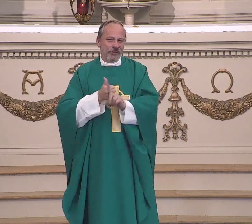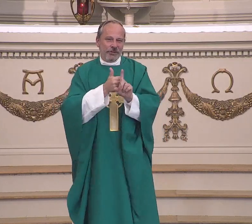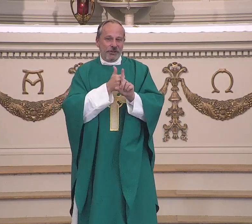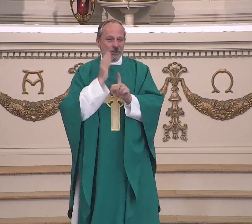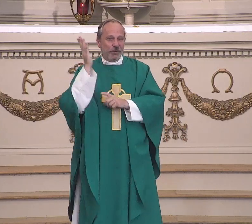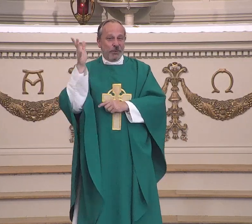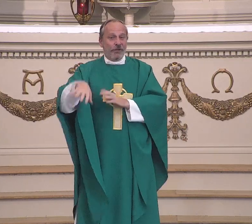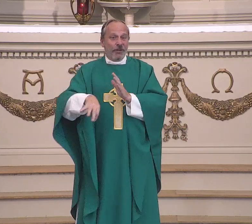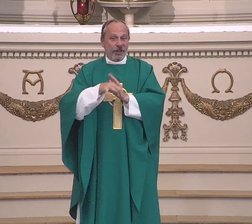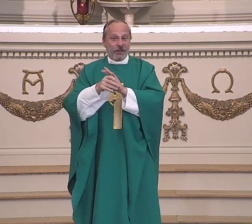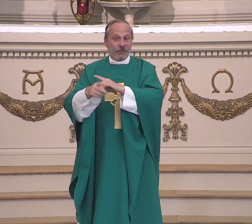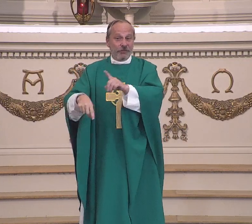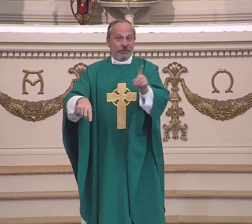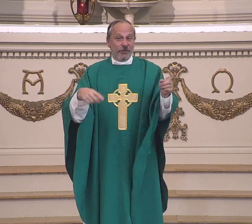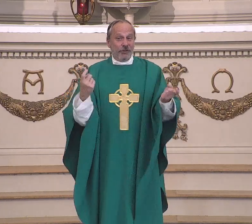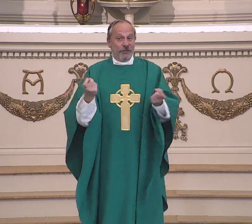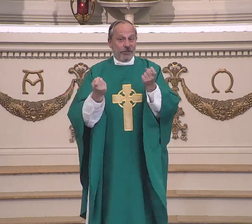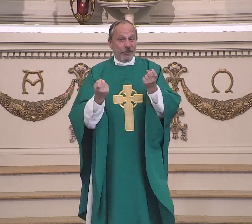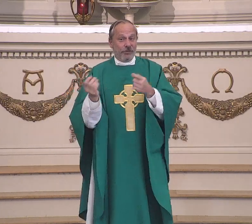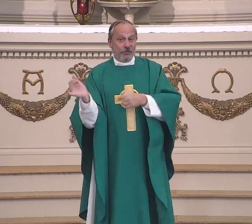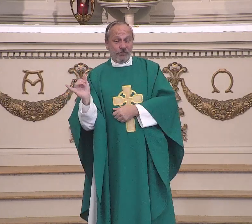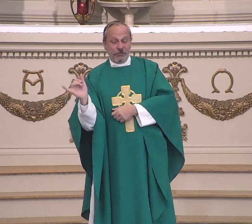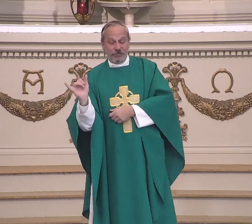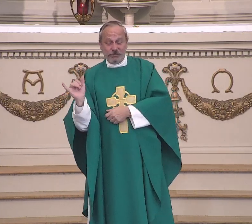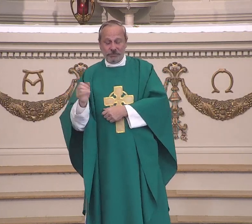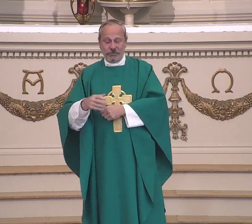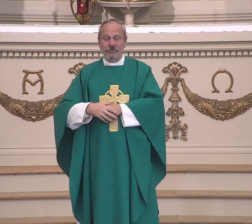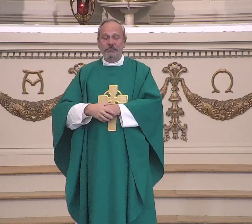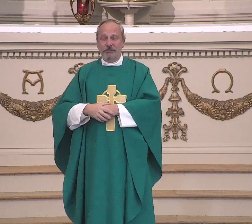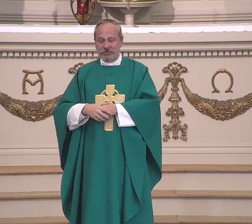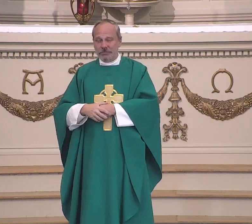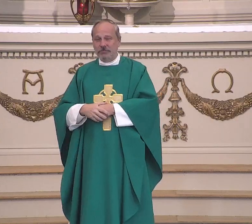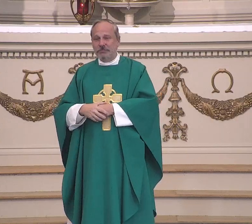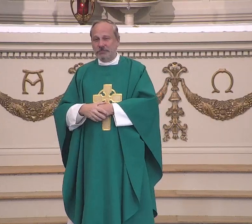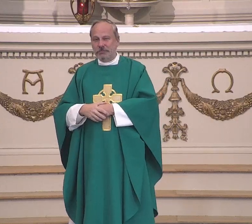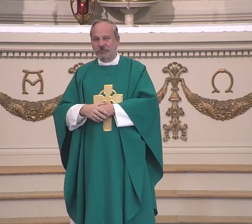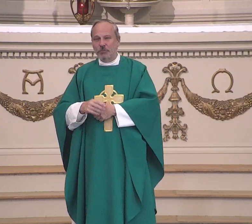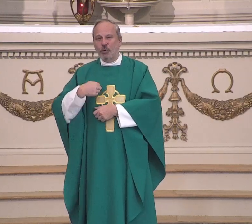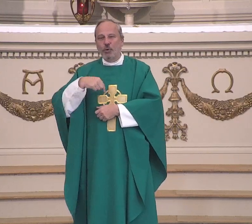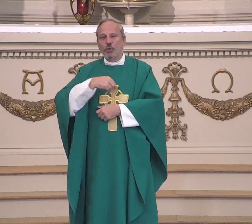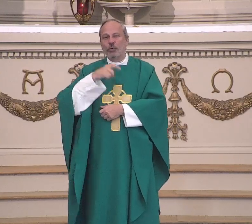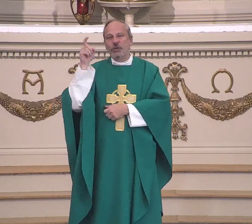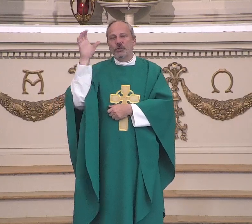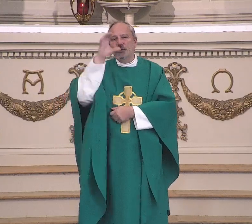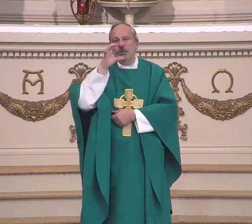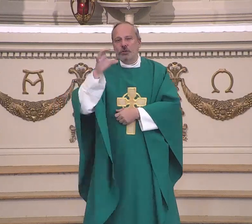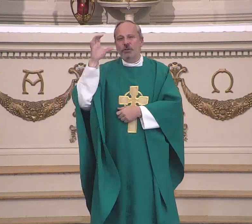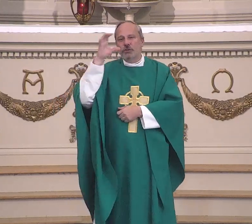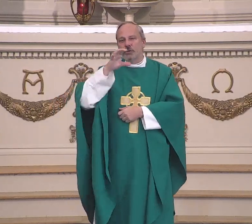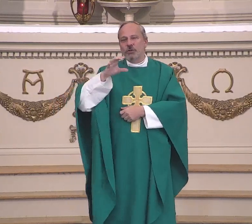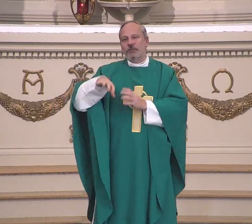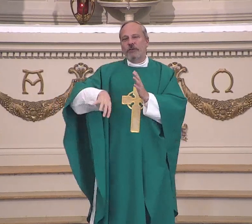But if we really look inside ourselves, we will know pretty quickly that we are sinners.